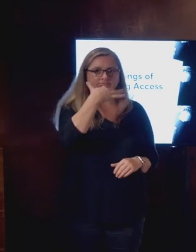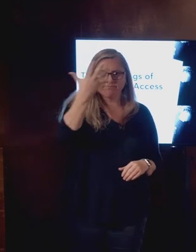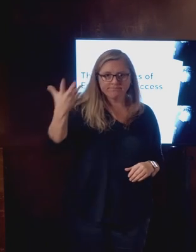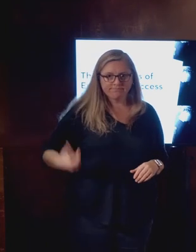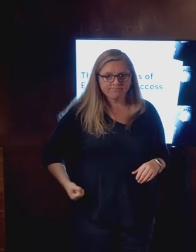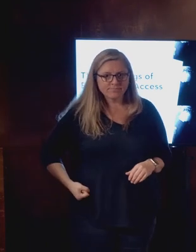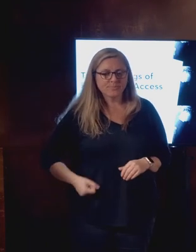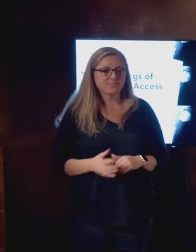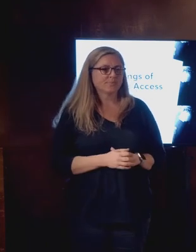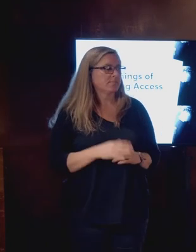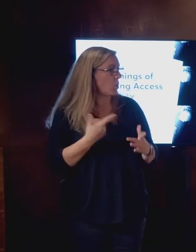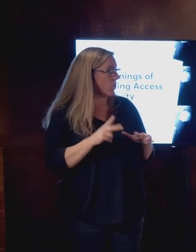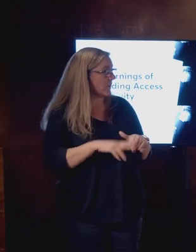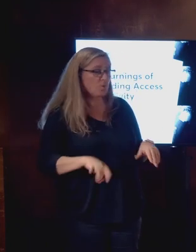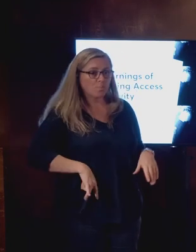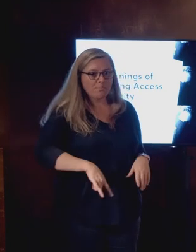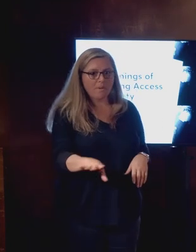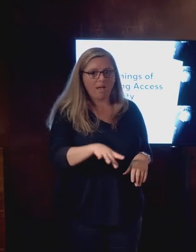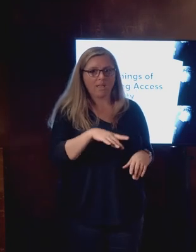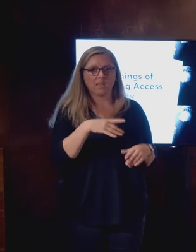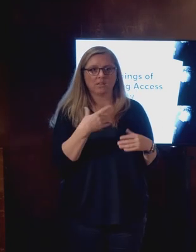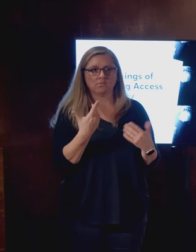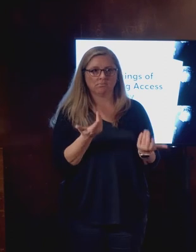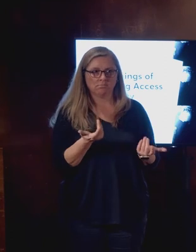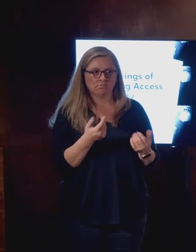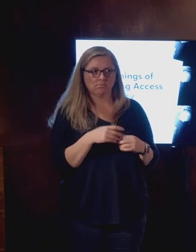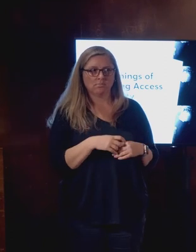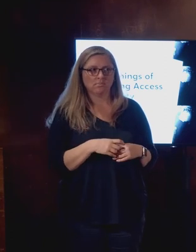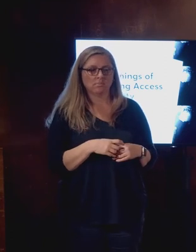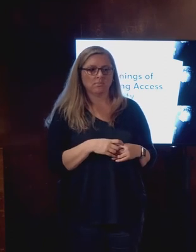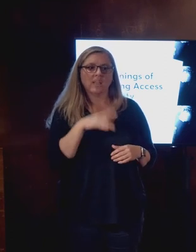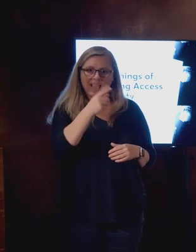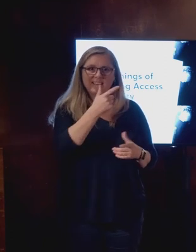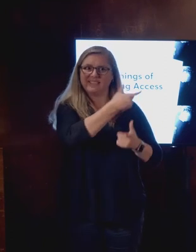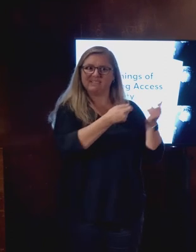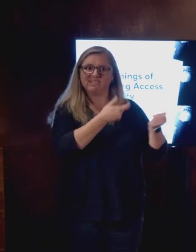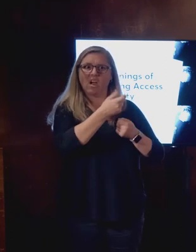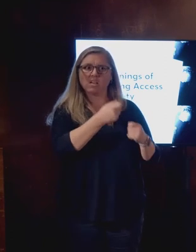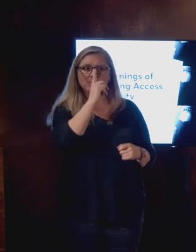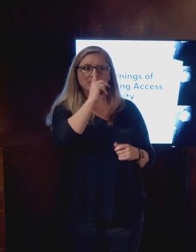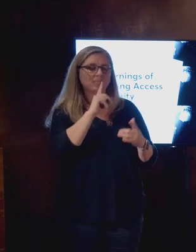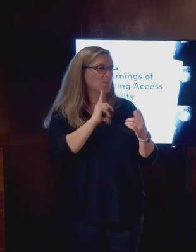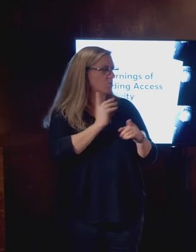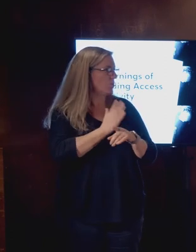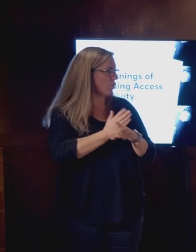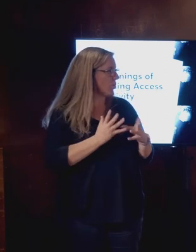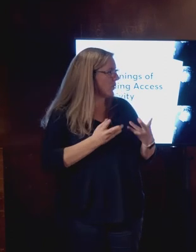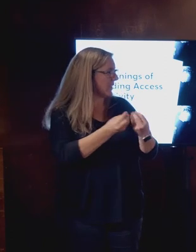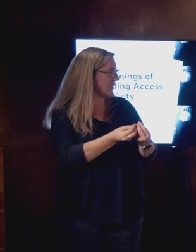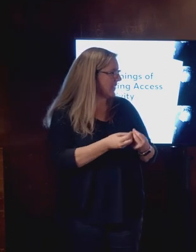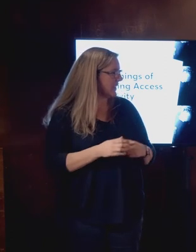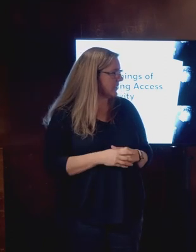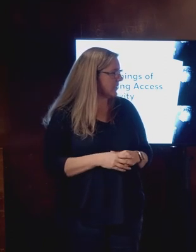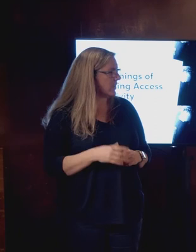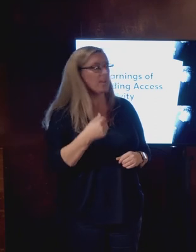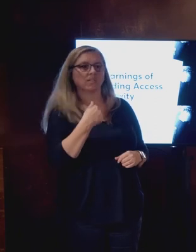people and or whether you do it all, and also just inviting us to work with you. I'm a